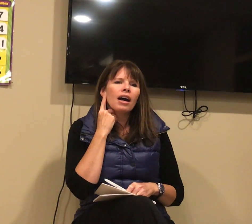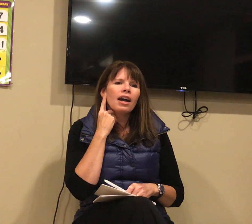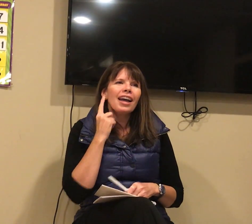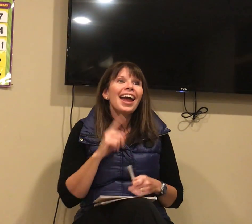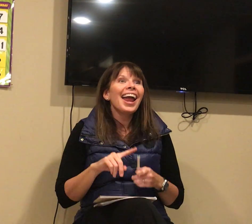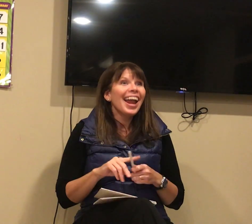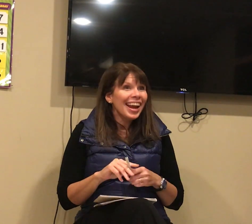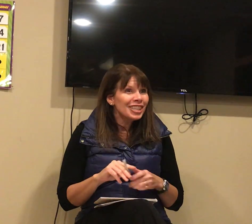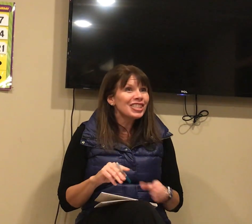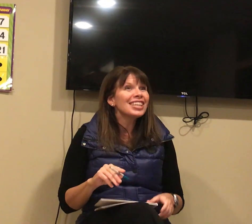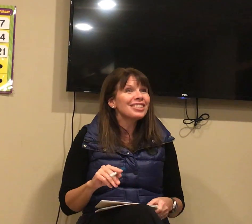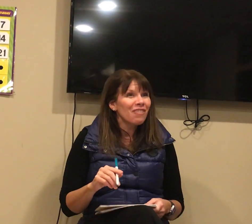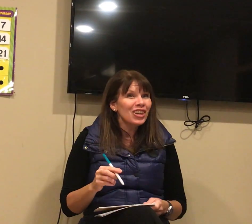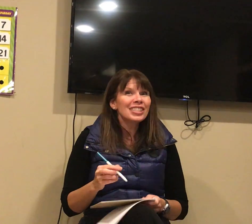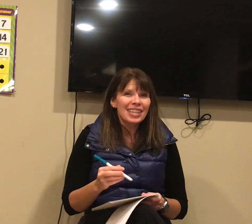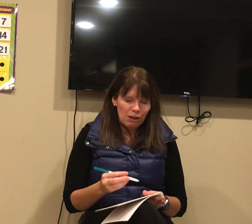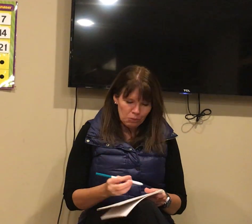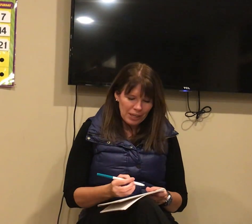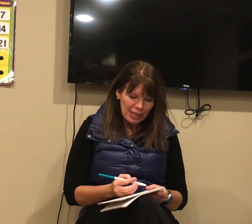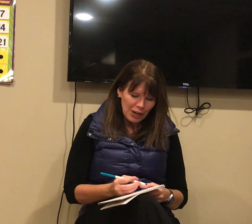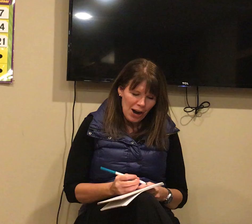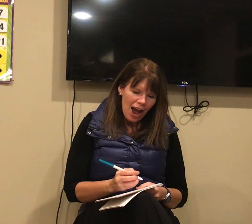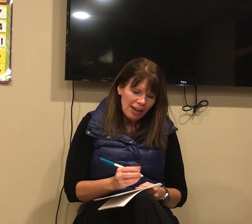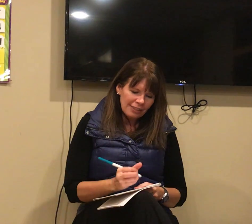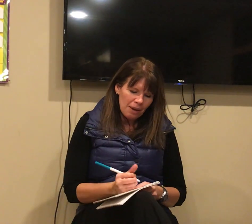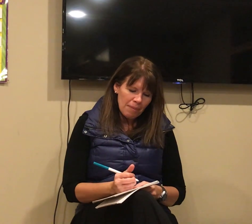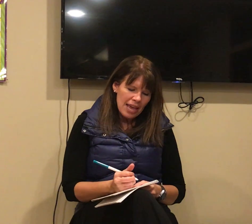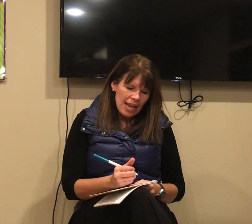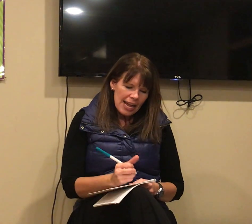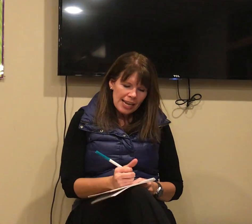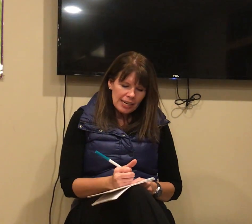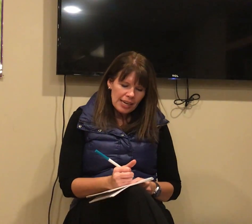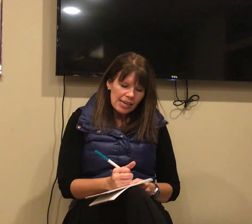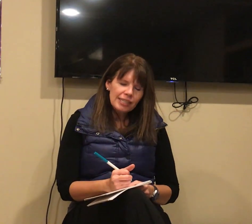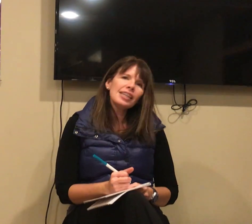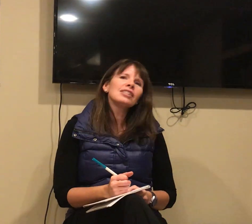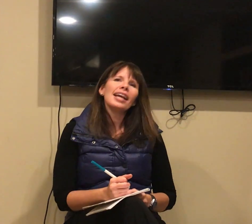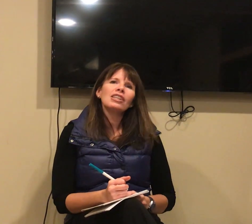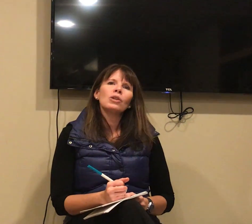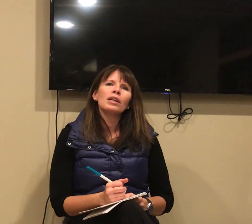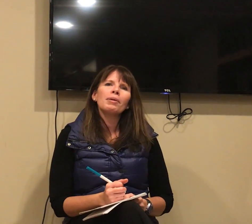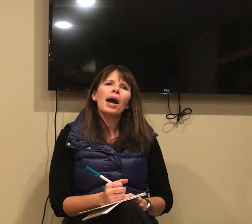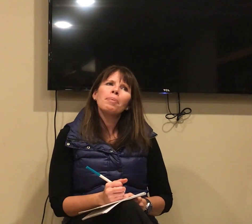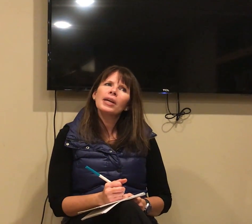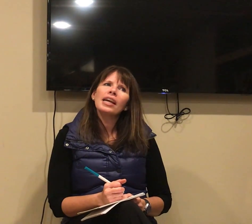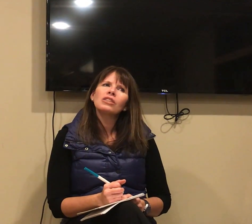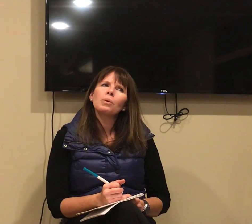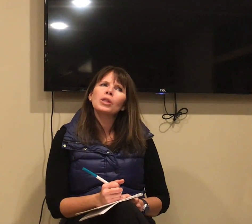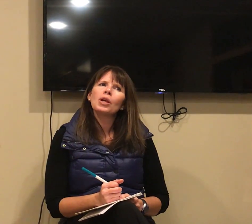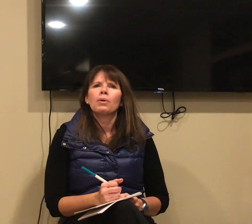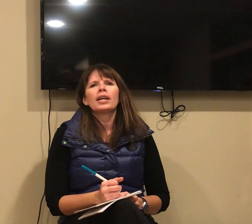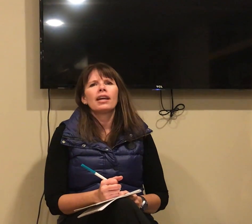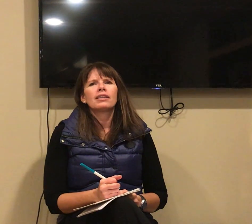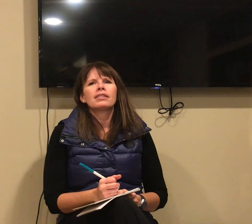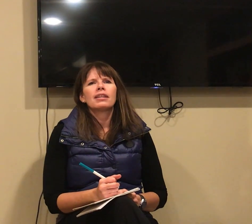H. H is the first we hear. Awesome. And is this H going to be uppercase or lowercase?